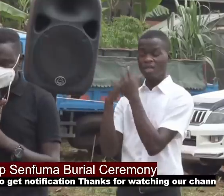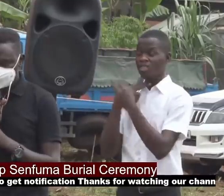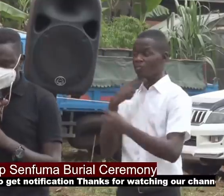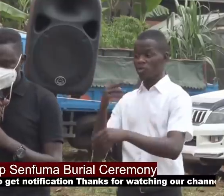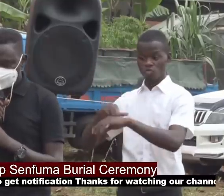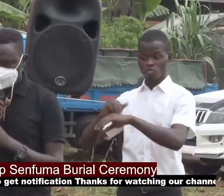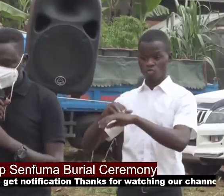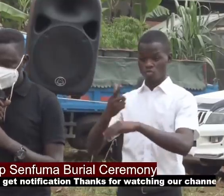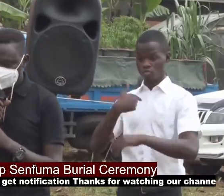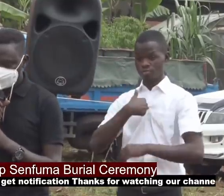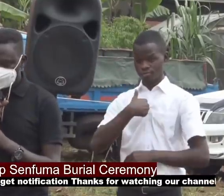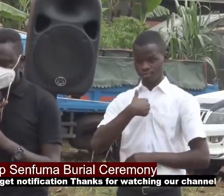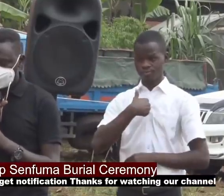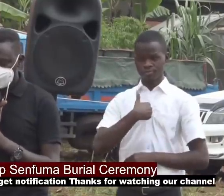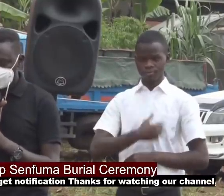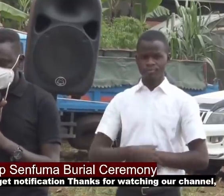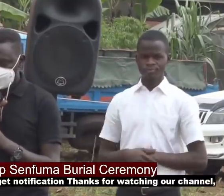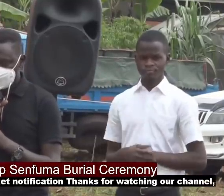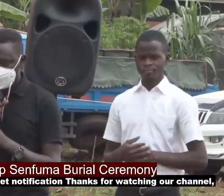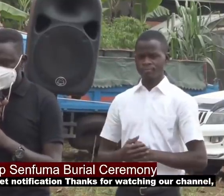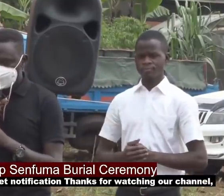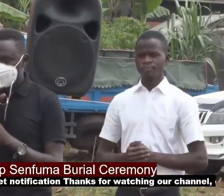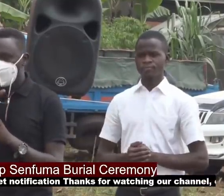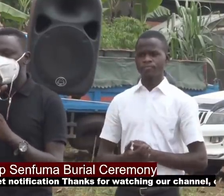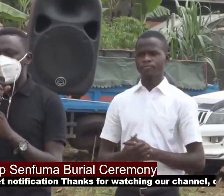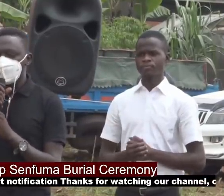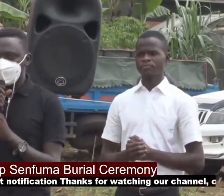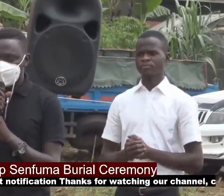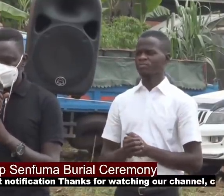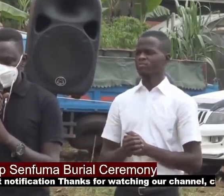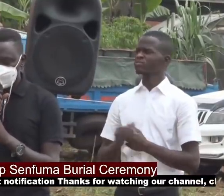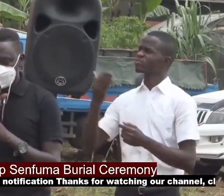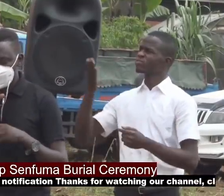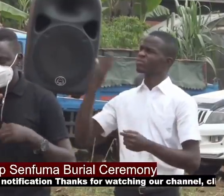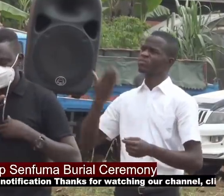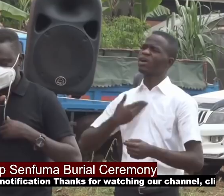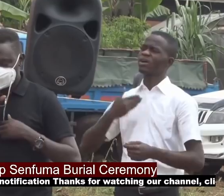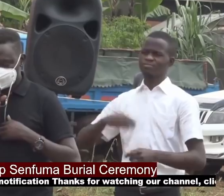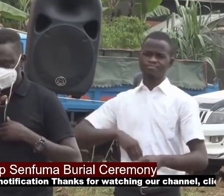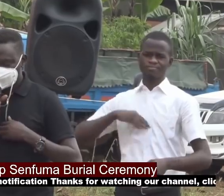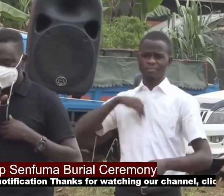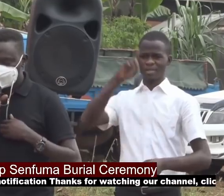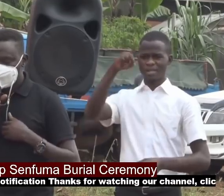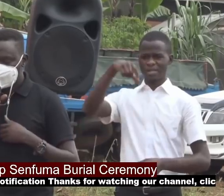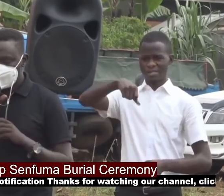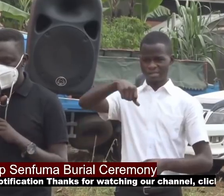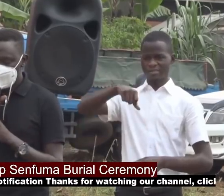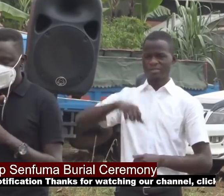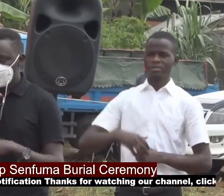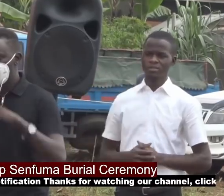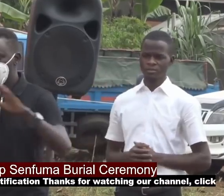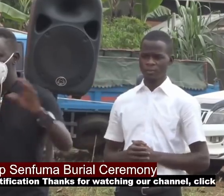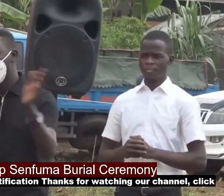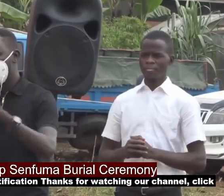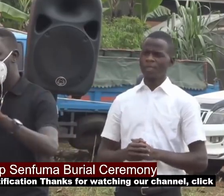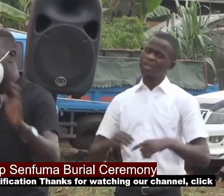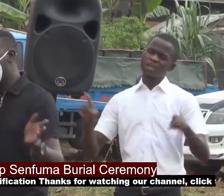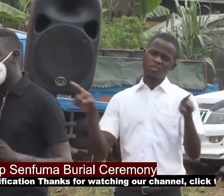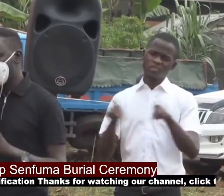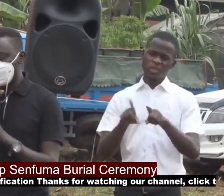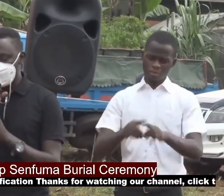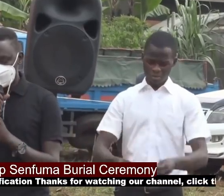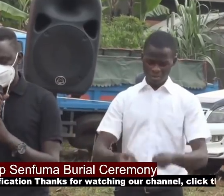Because of time, when I started hearing the voice that would call me, I was 19 years old.